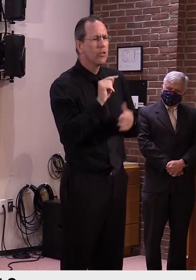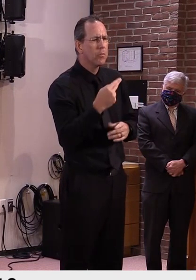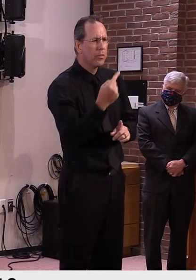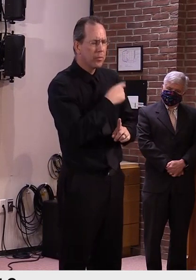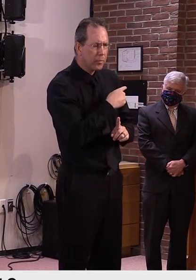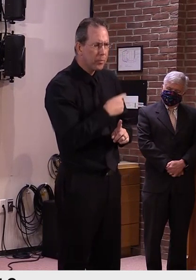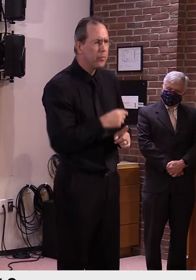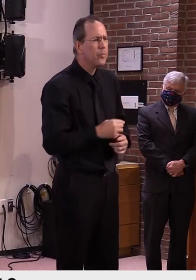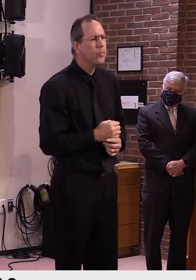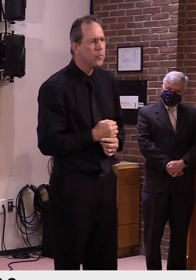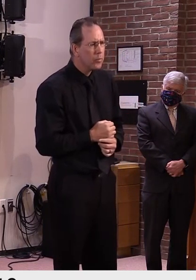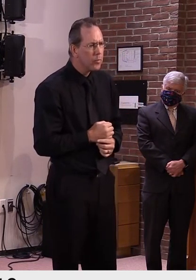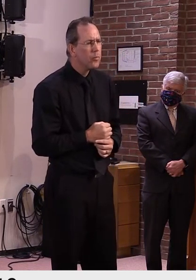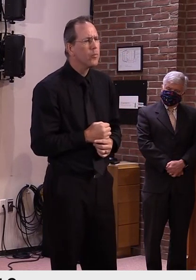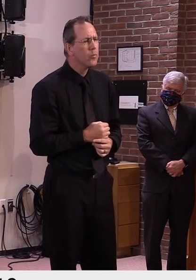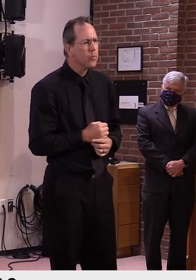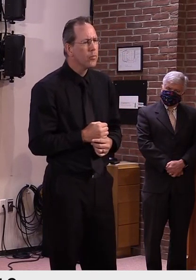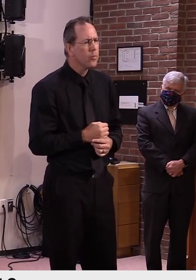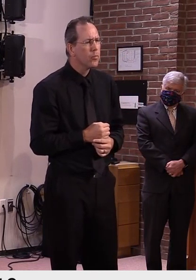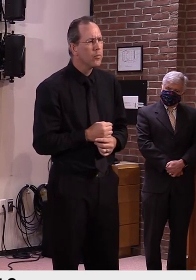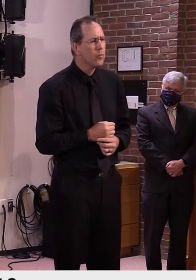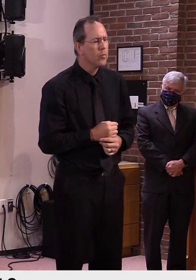create childcare